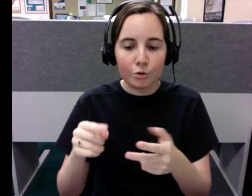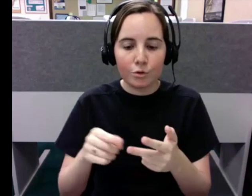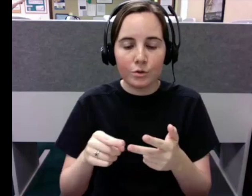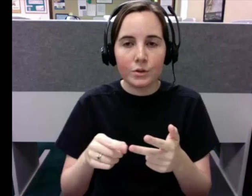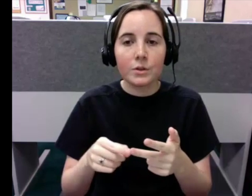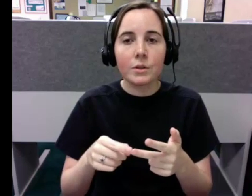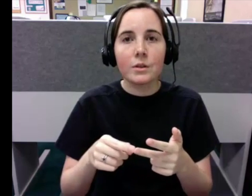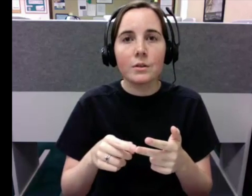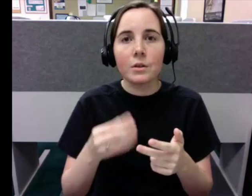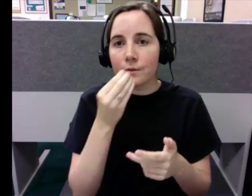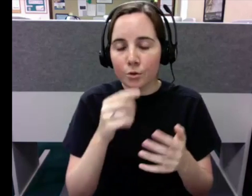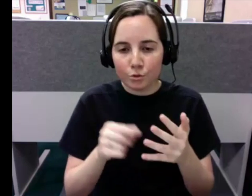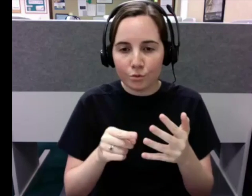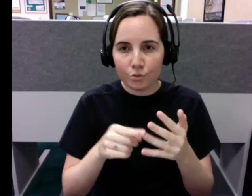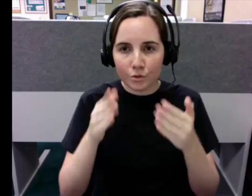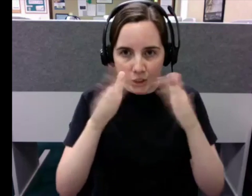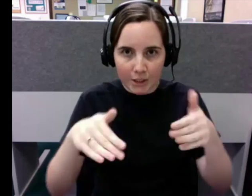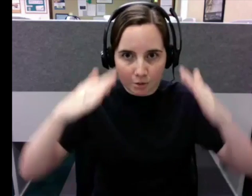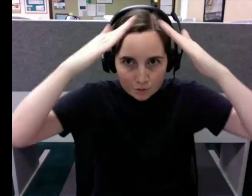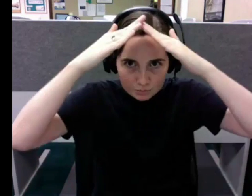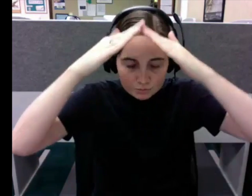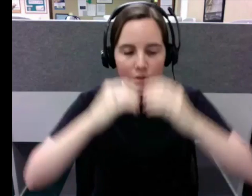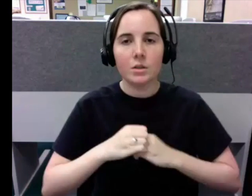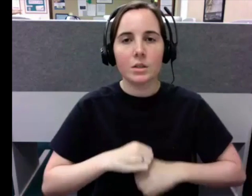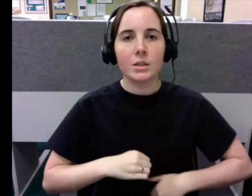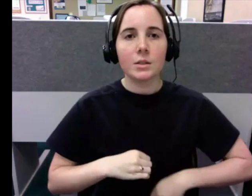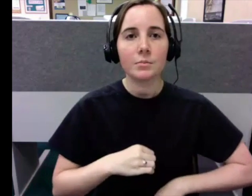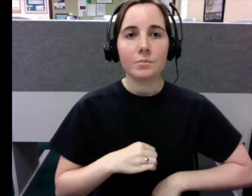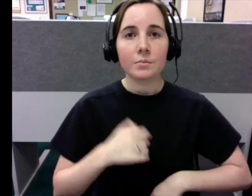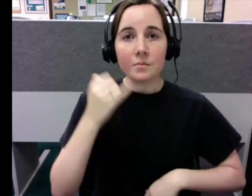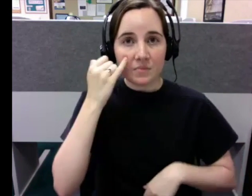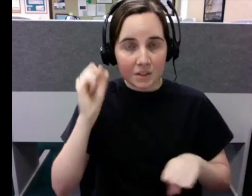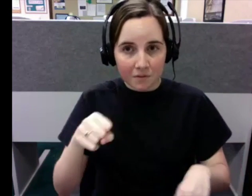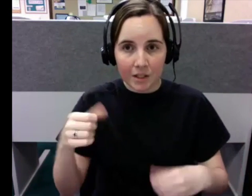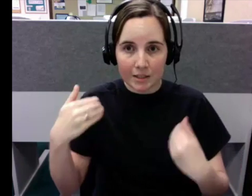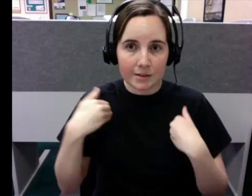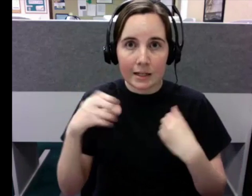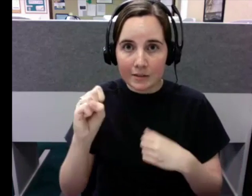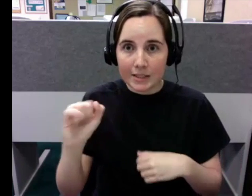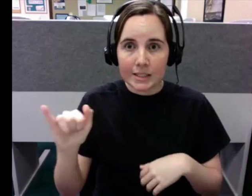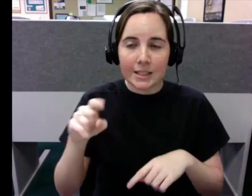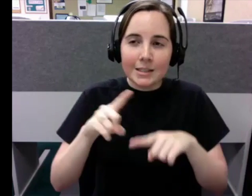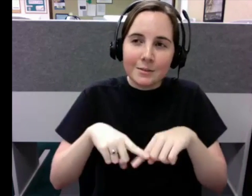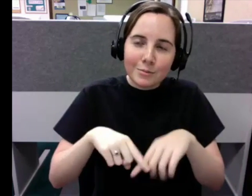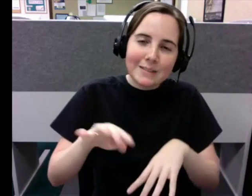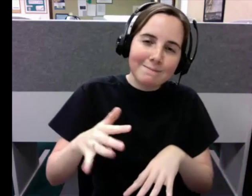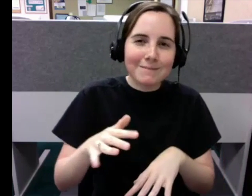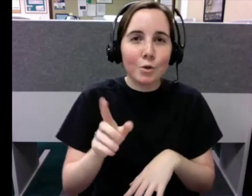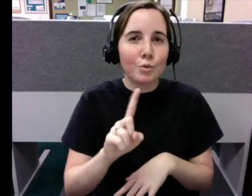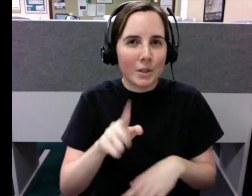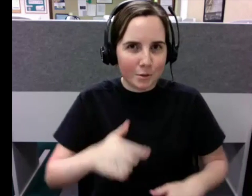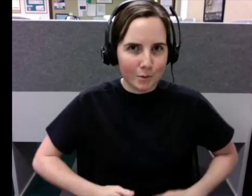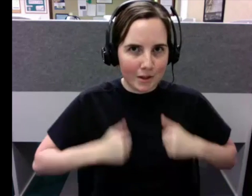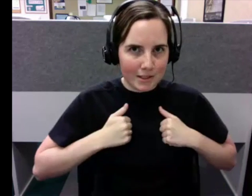can receive each month and still get SSI depends partly on where you live. You can call us to find out the income